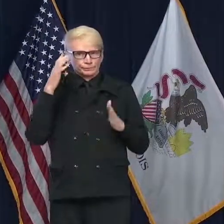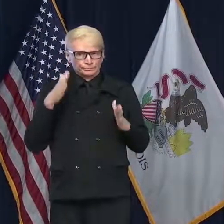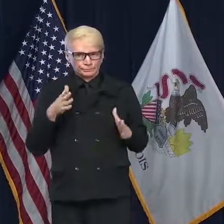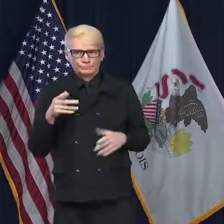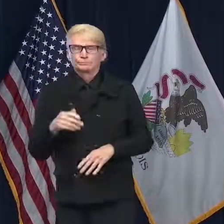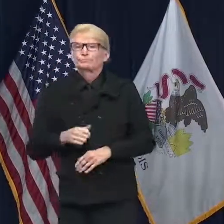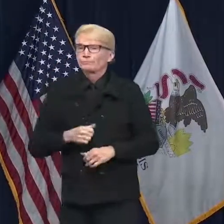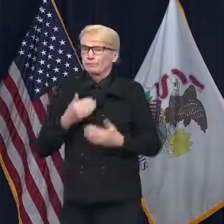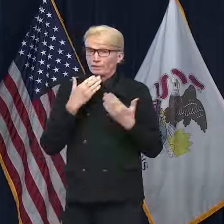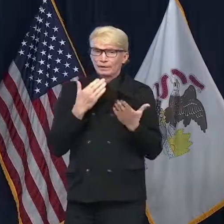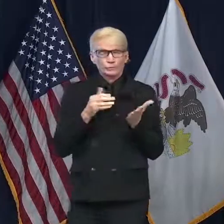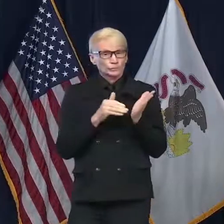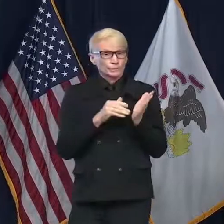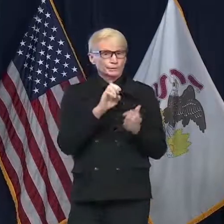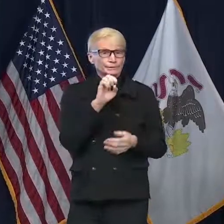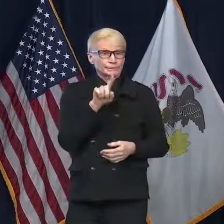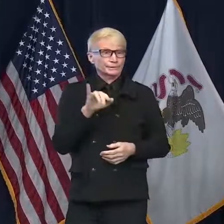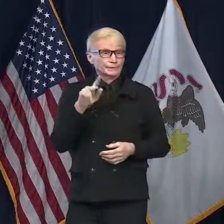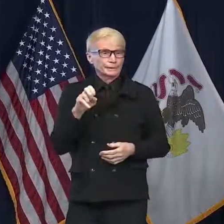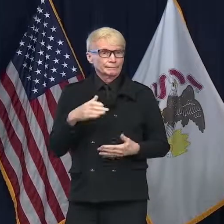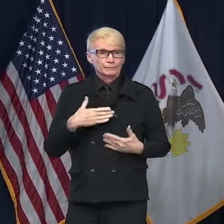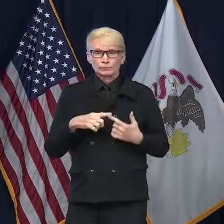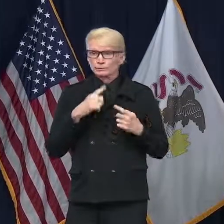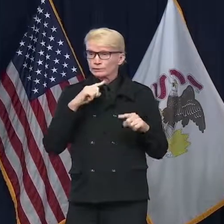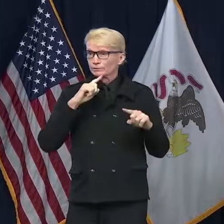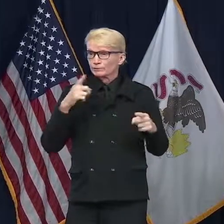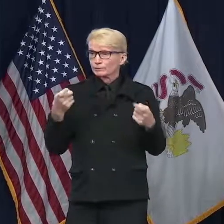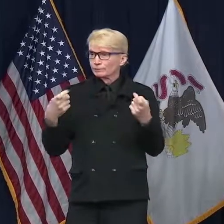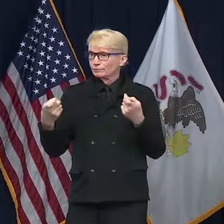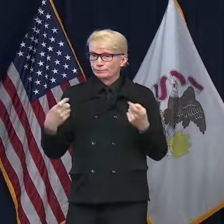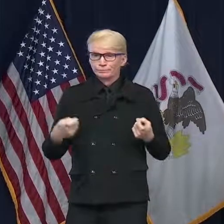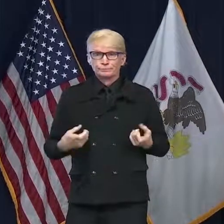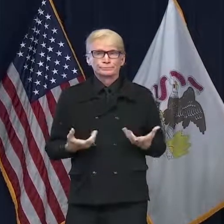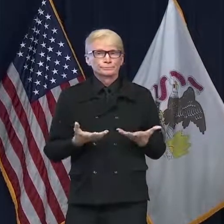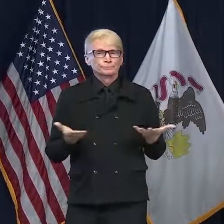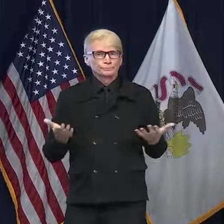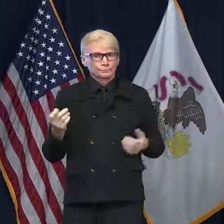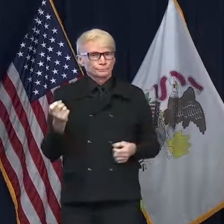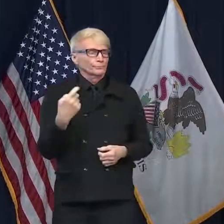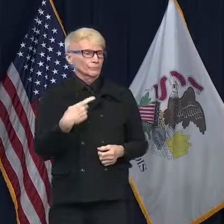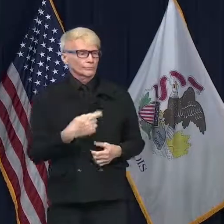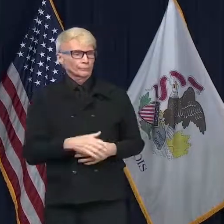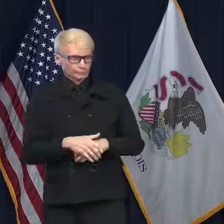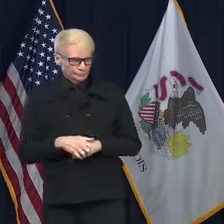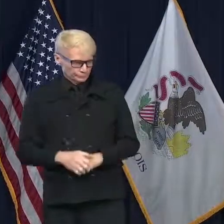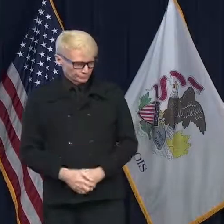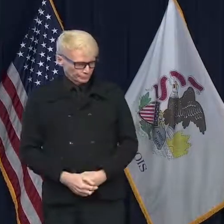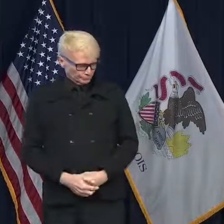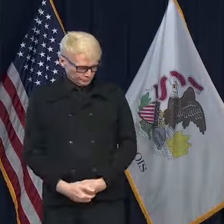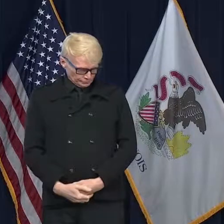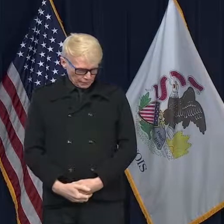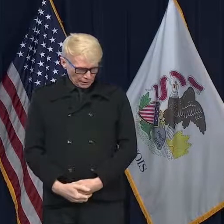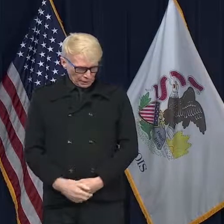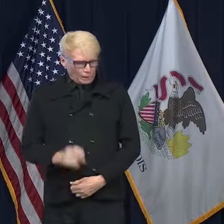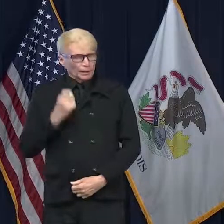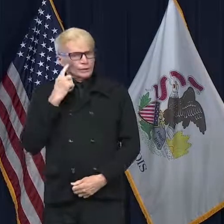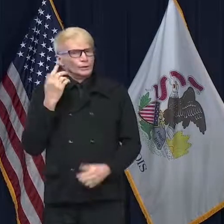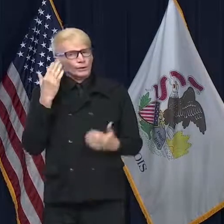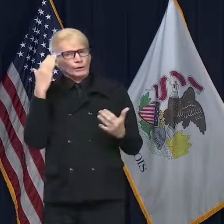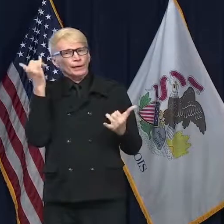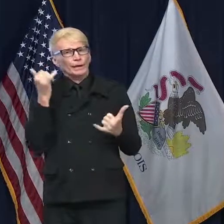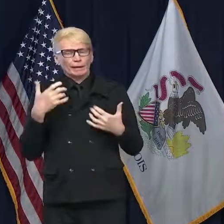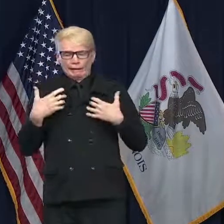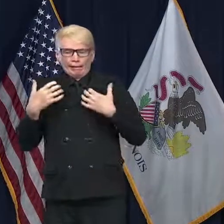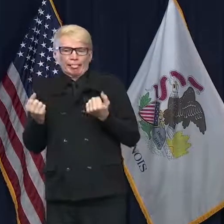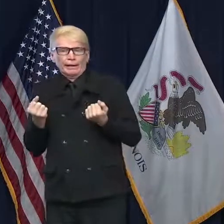Thank you, Dr. Ezeka, and happy to take questions from members of the media. Governor, why were healthy prison inmates moved ahead